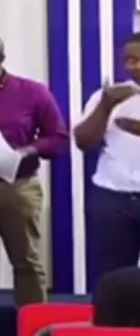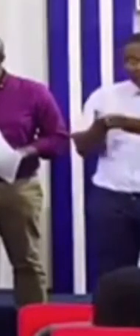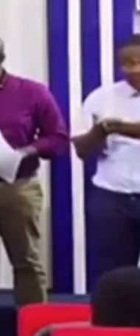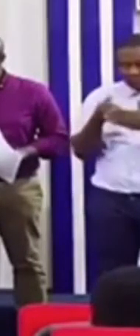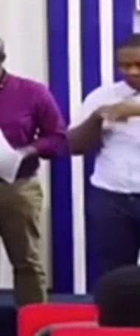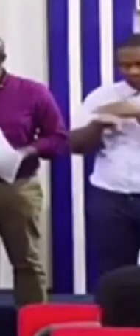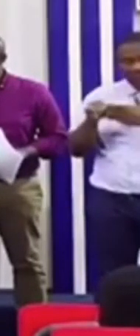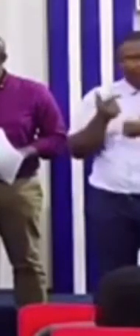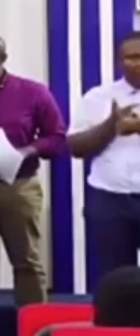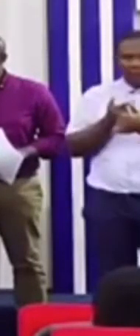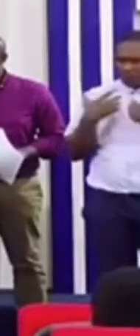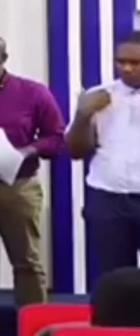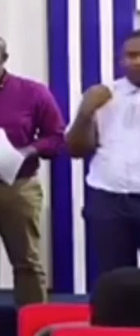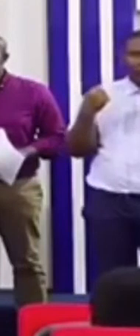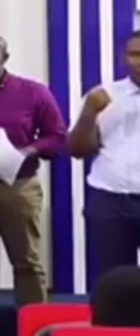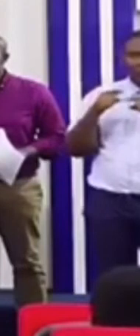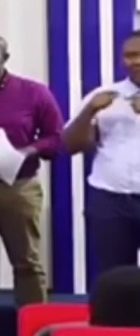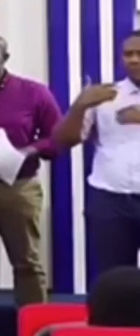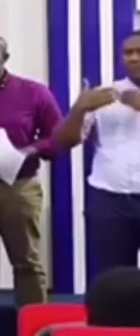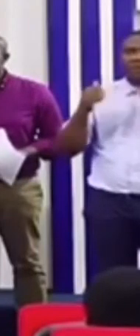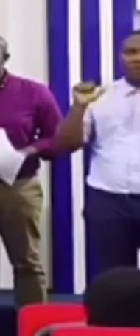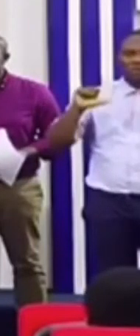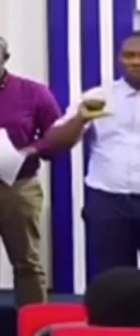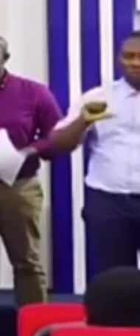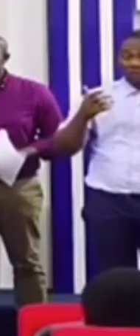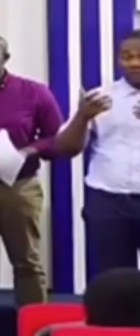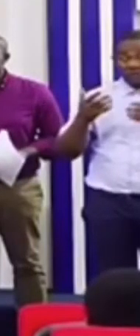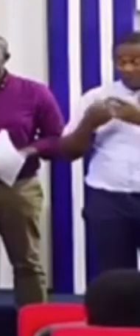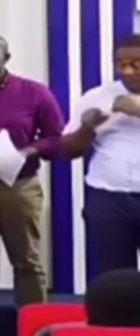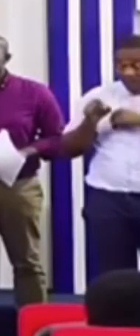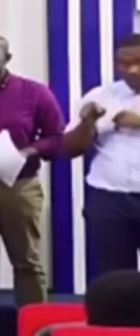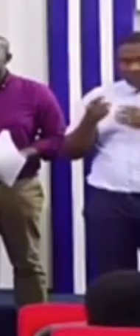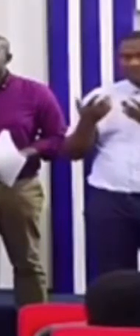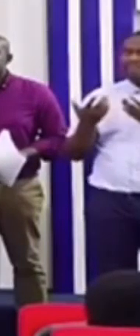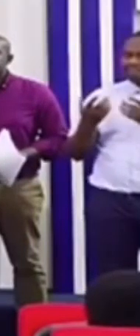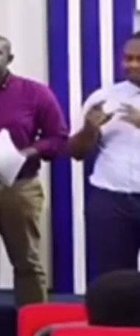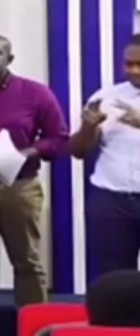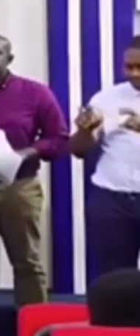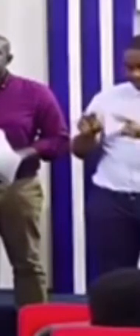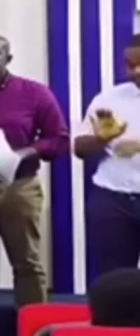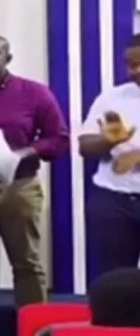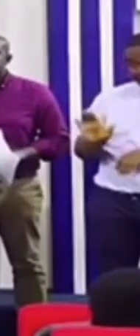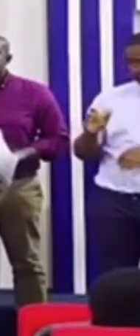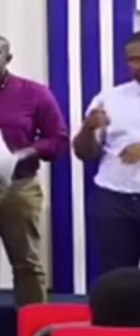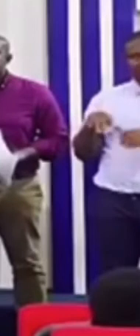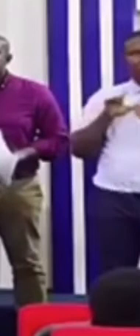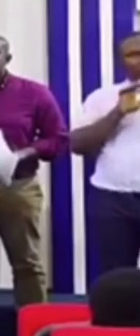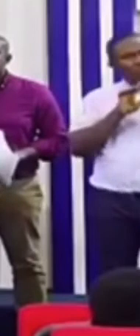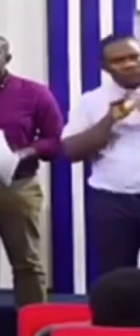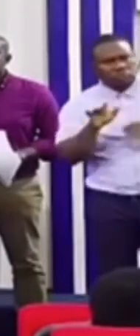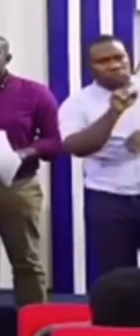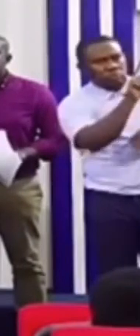borders. Both are currently under treatment in stable conditions. Contact tracing has started.